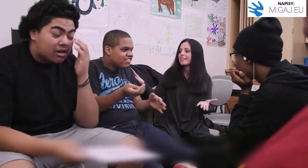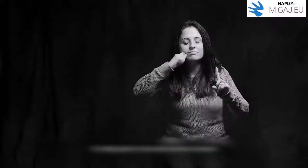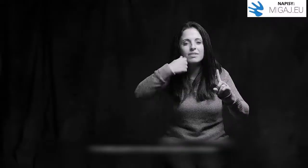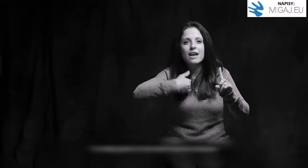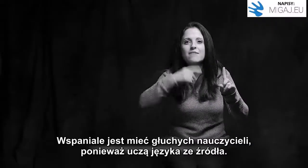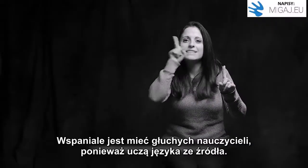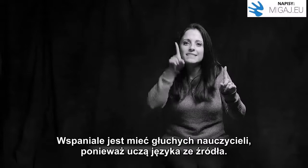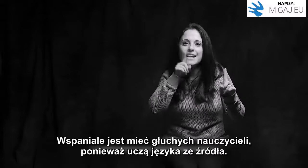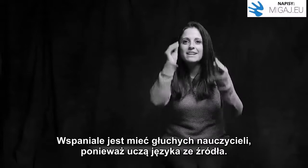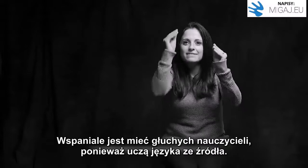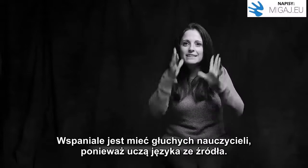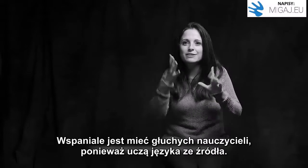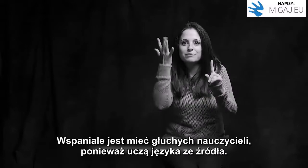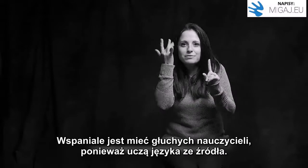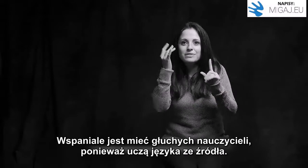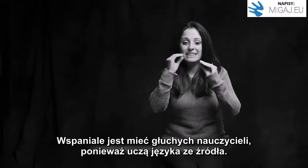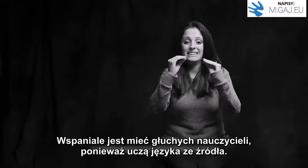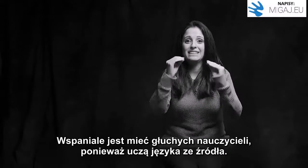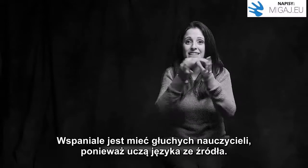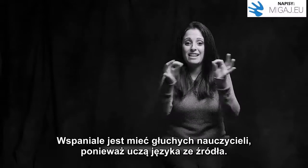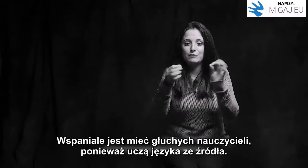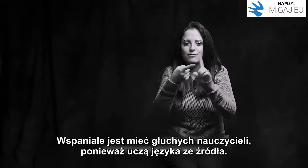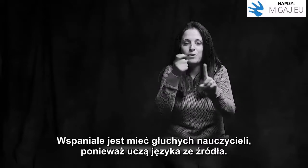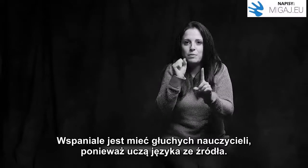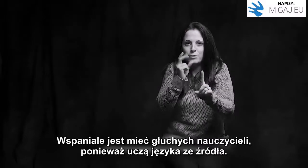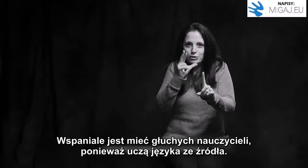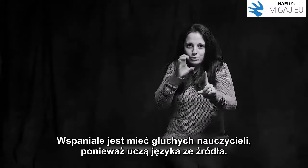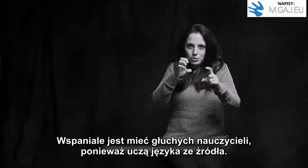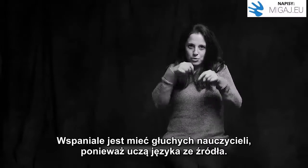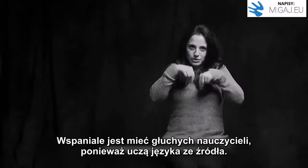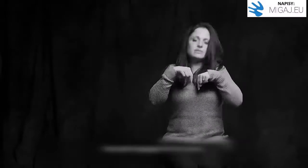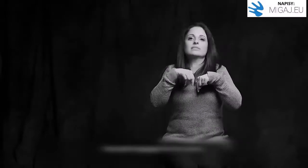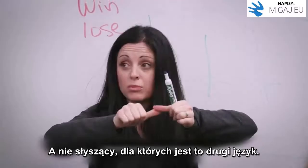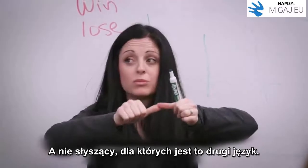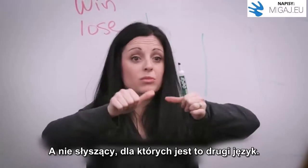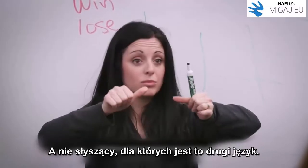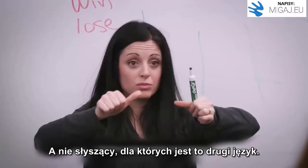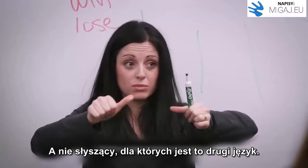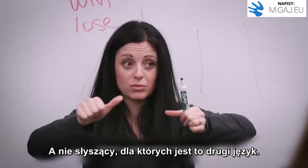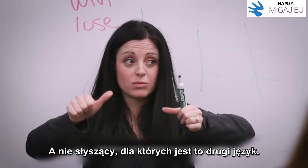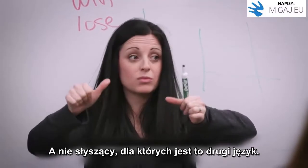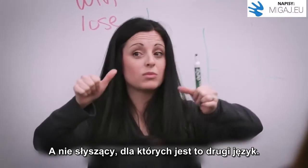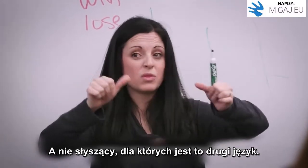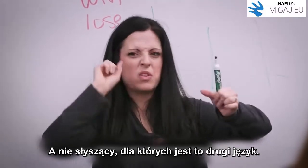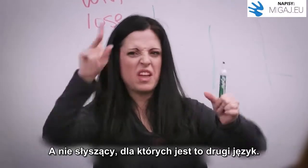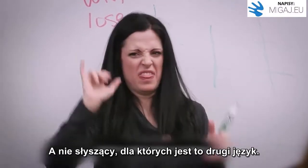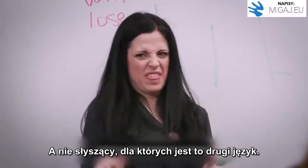It's really great to have deaf teachers, because they teach language from the source, not from a hearing teacher who teaches